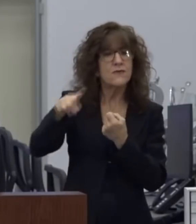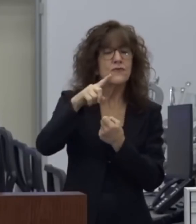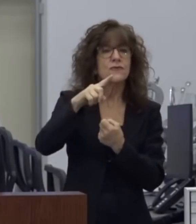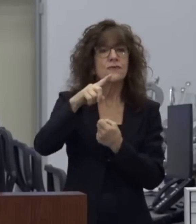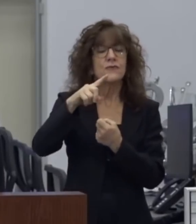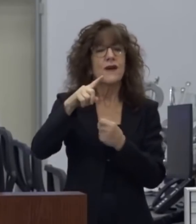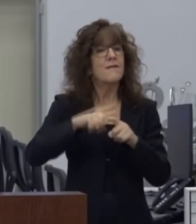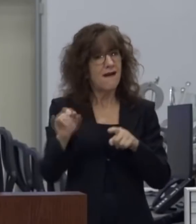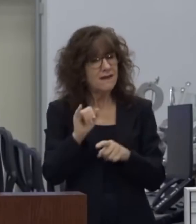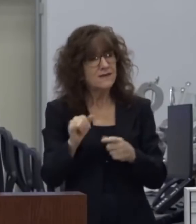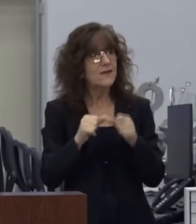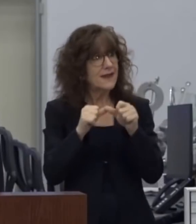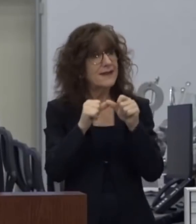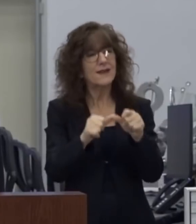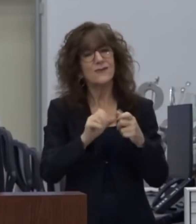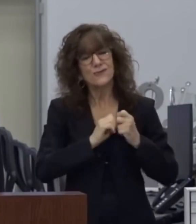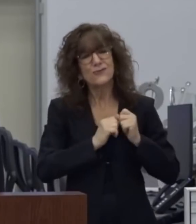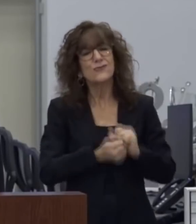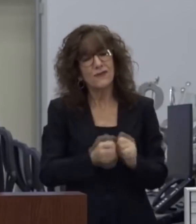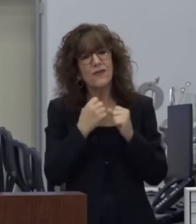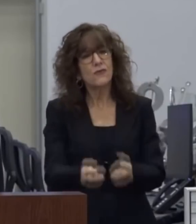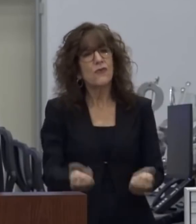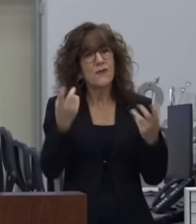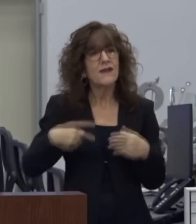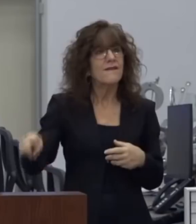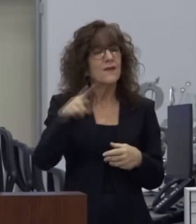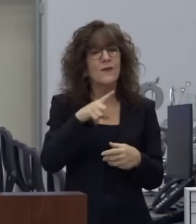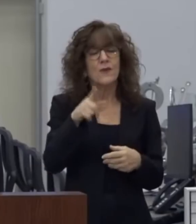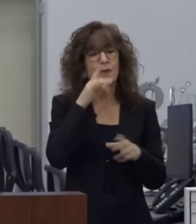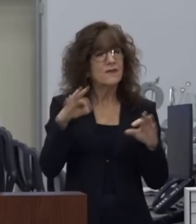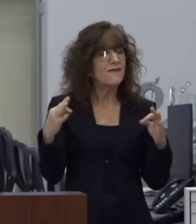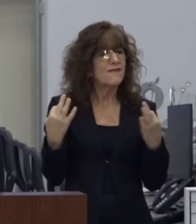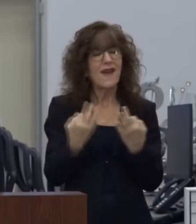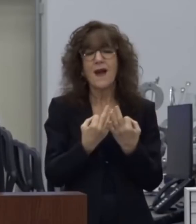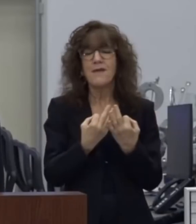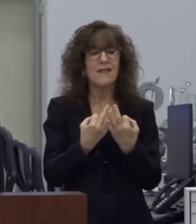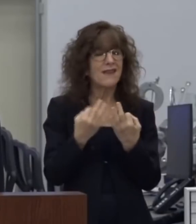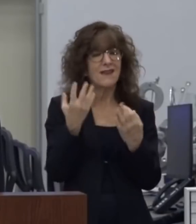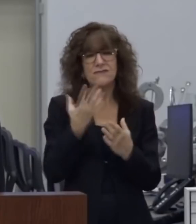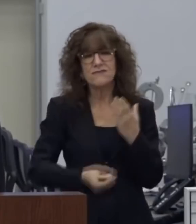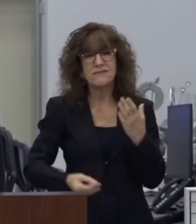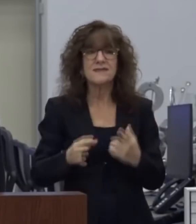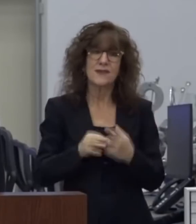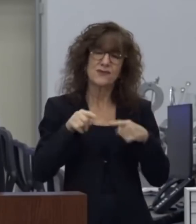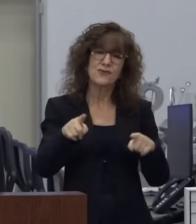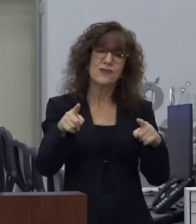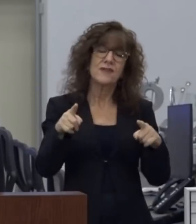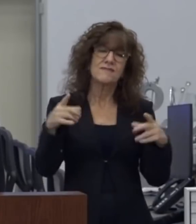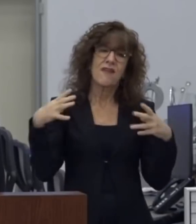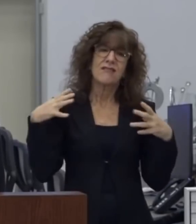behalf, but we continue also to grieve with so many who have lost loved ones and who, especially during the holiday season,